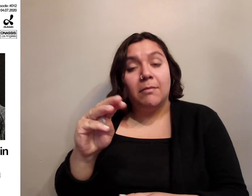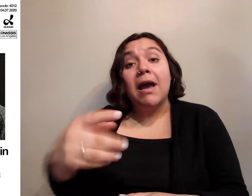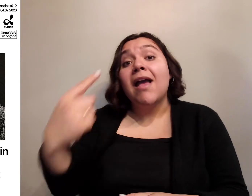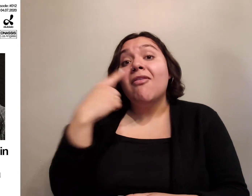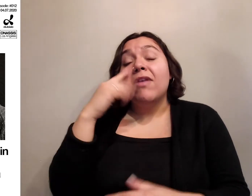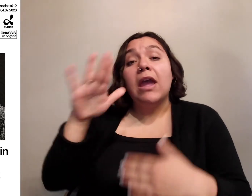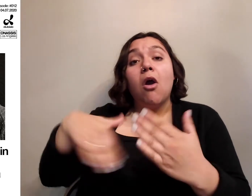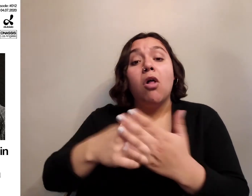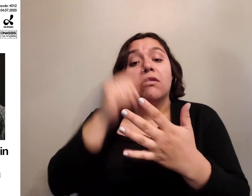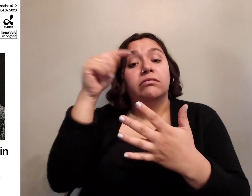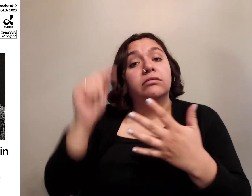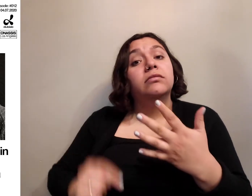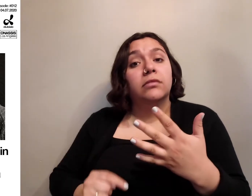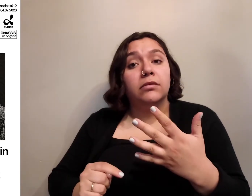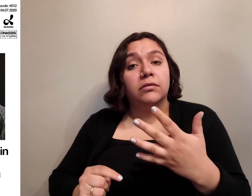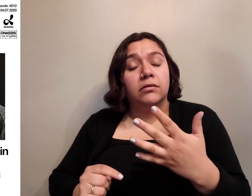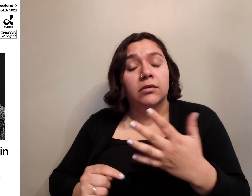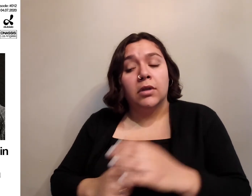of these things,